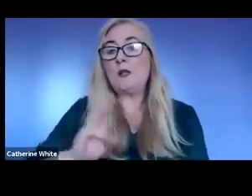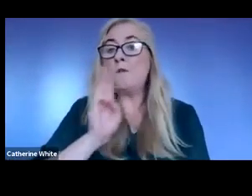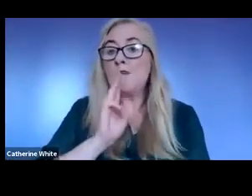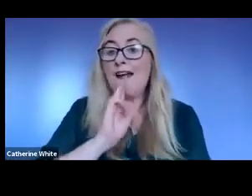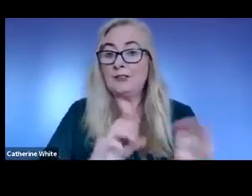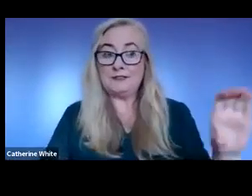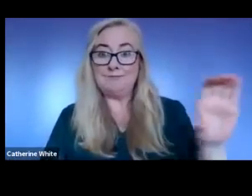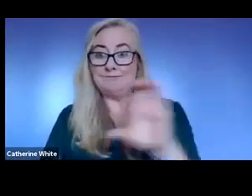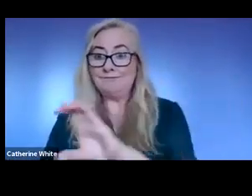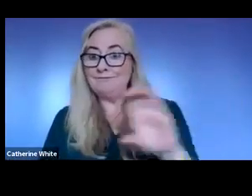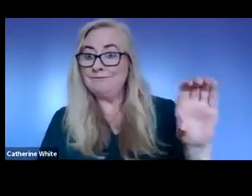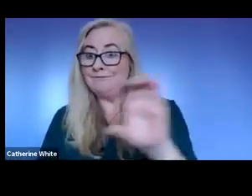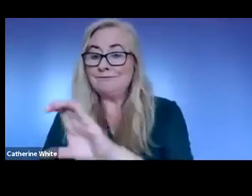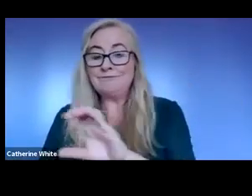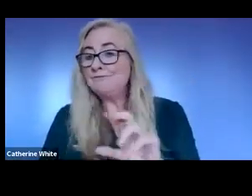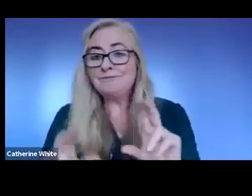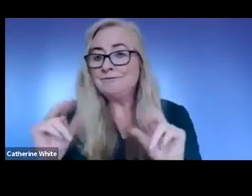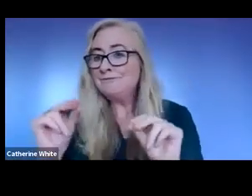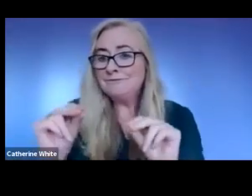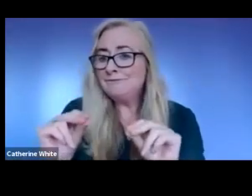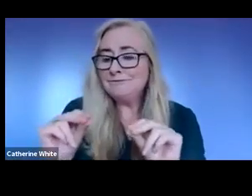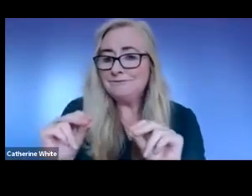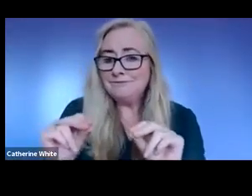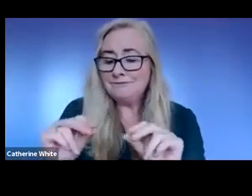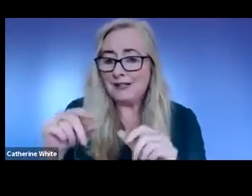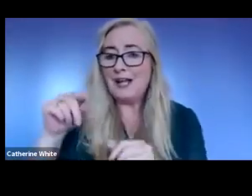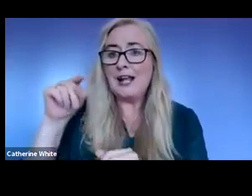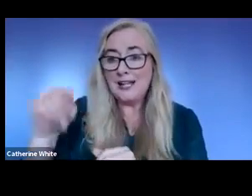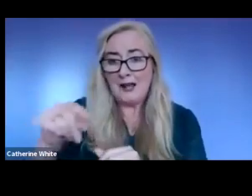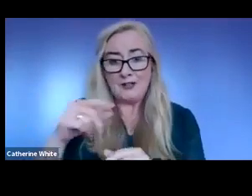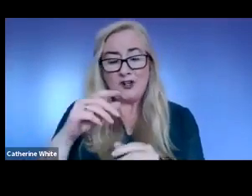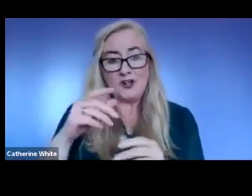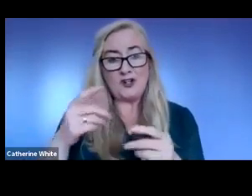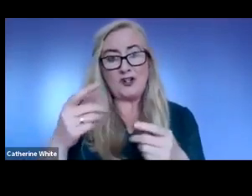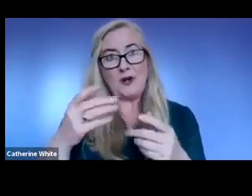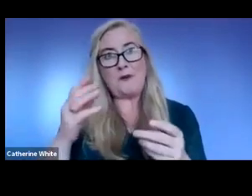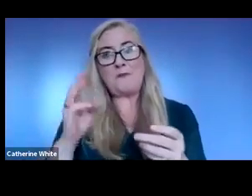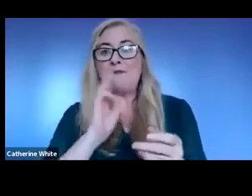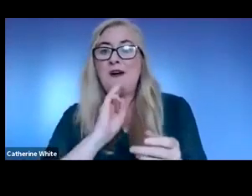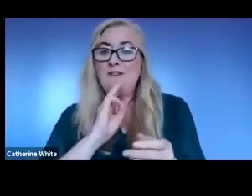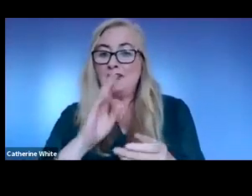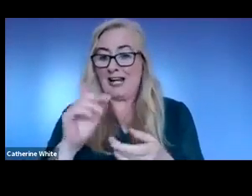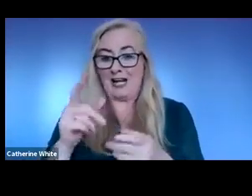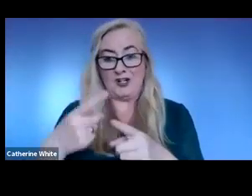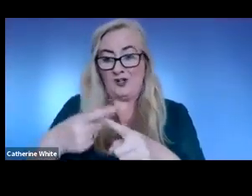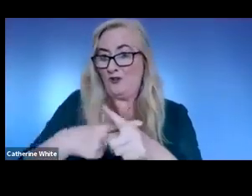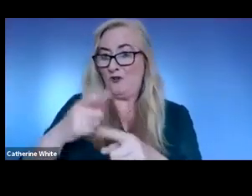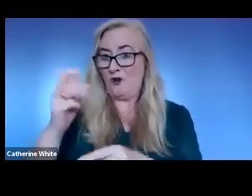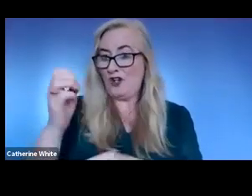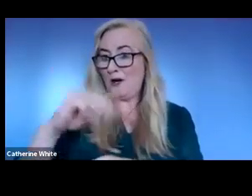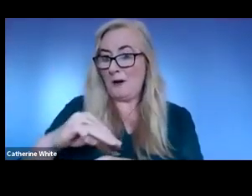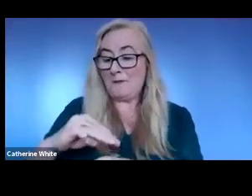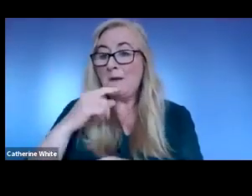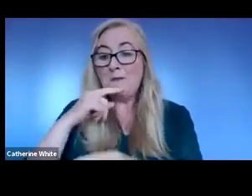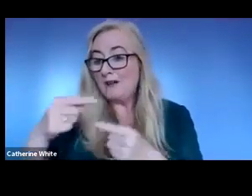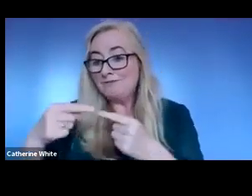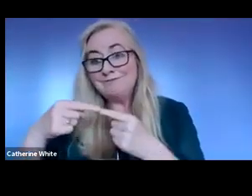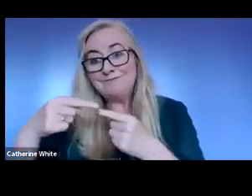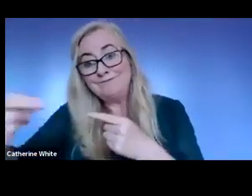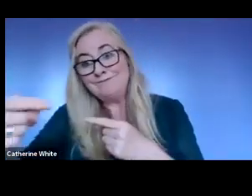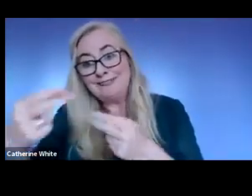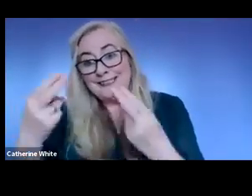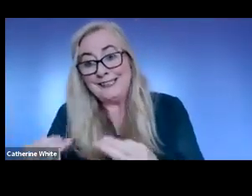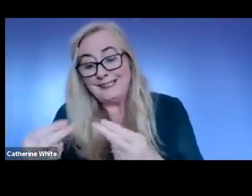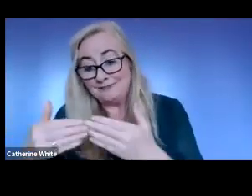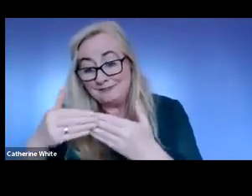a rote, because that just gives you a very, very short-term win without any long-term gain at all. We need, as I